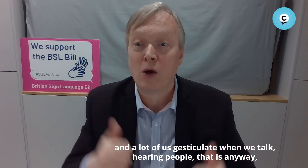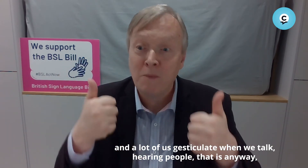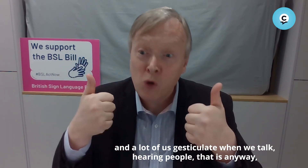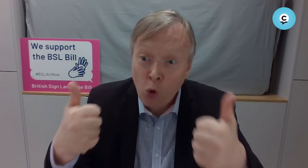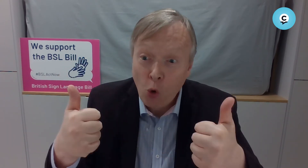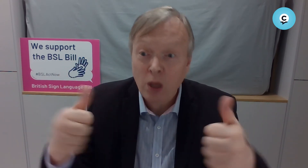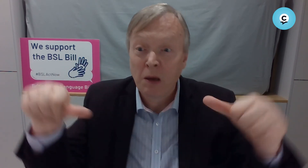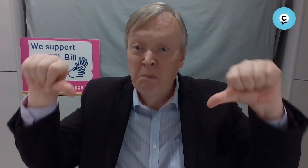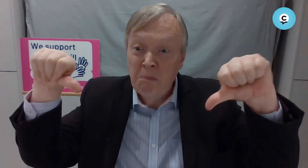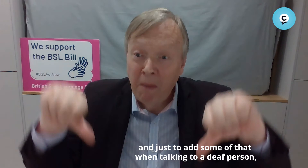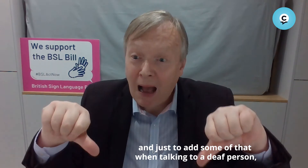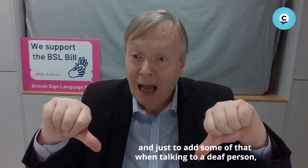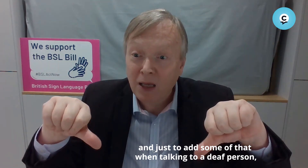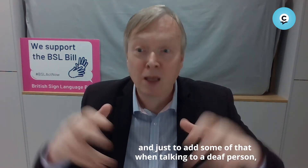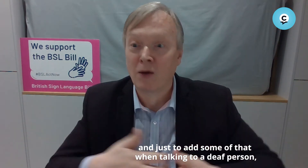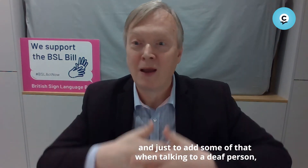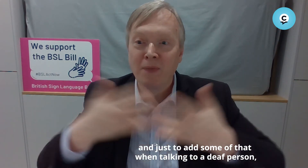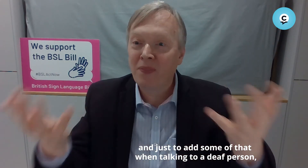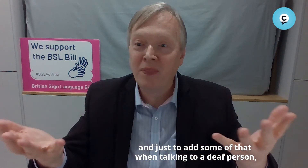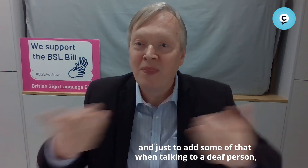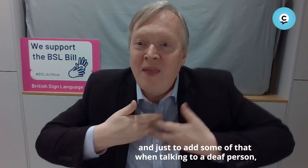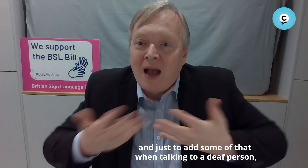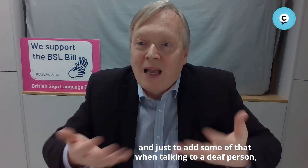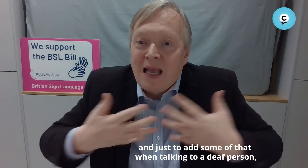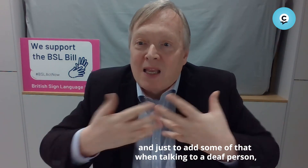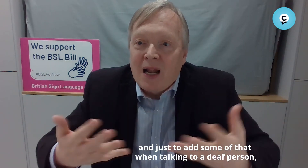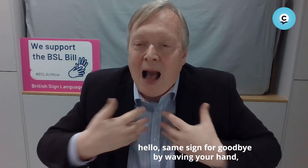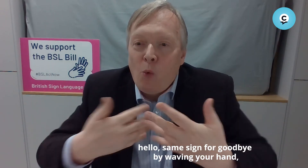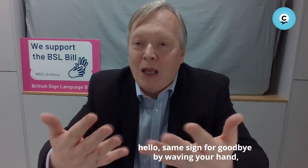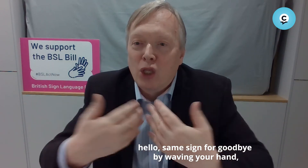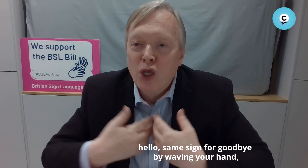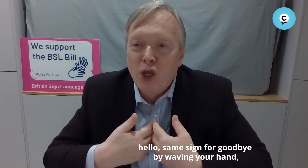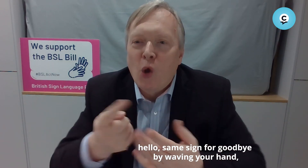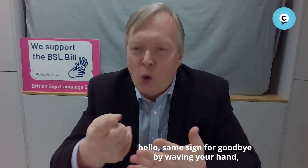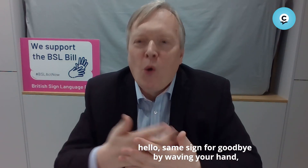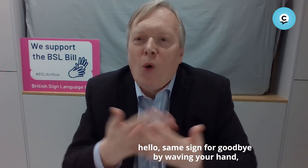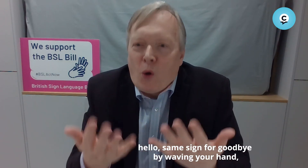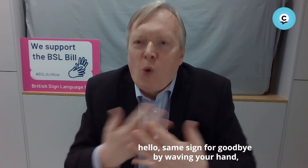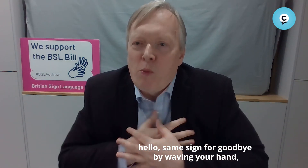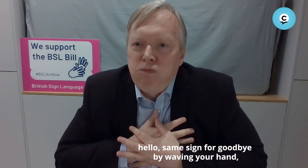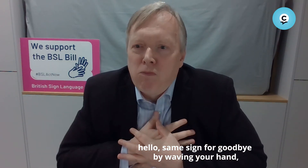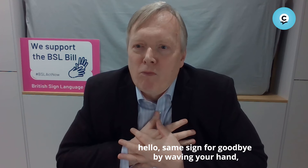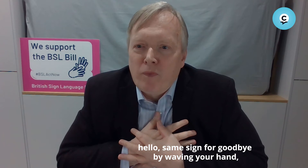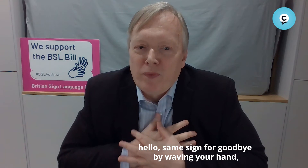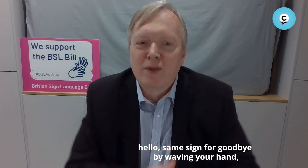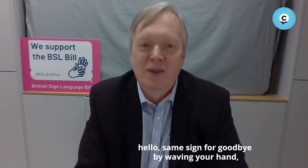anyway. And just to add some of that when talking to a deaf person, hello, same sign for goodbye by waving your